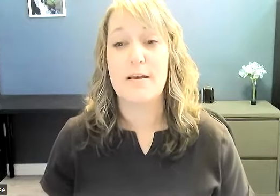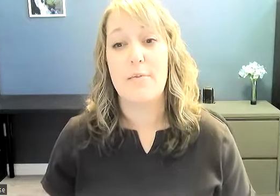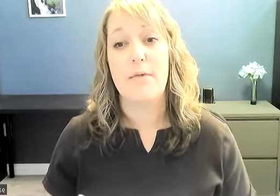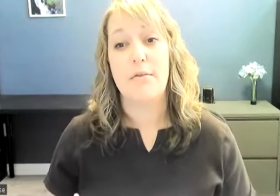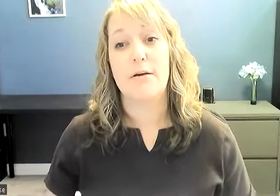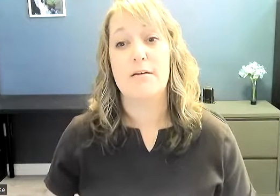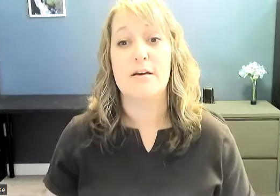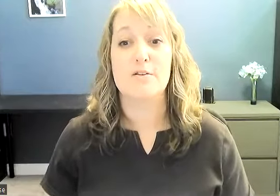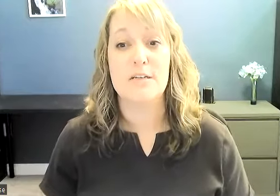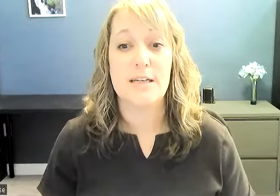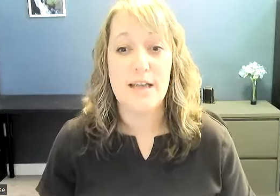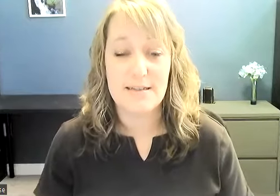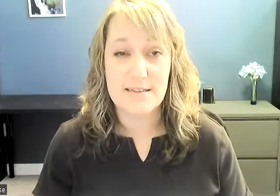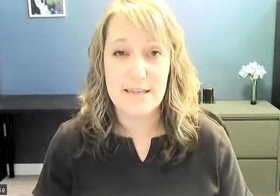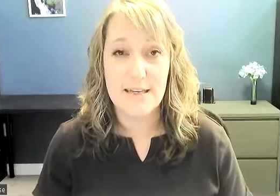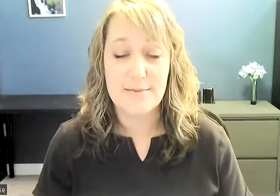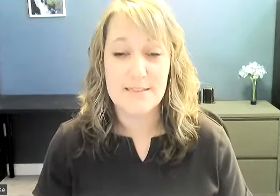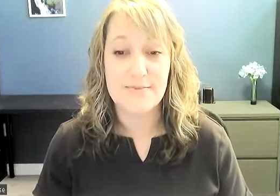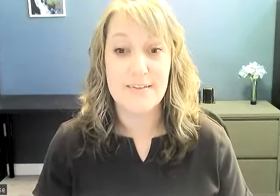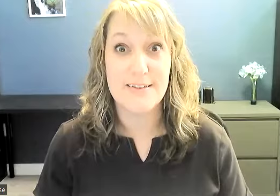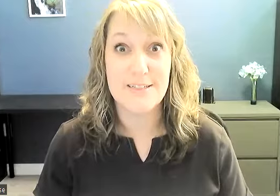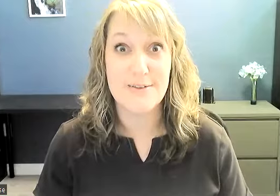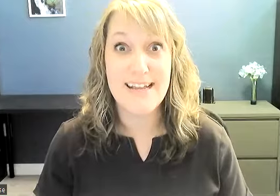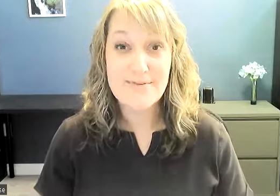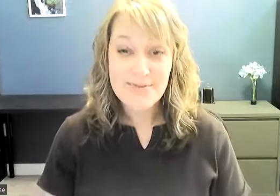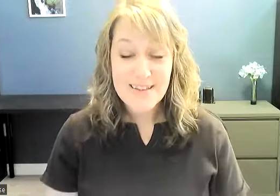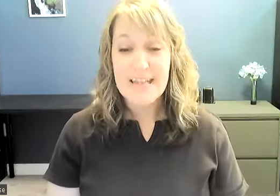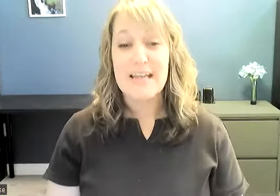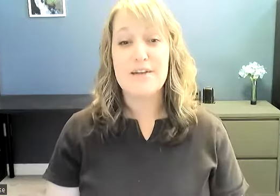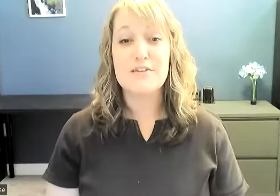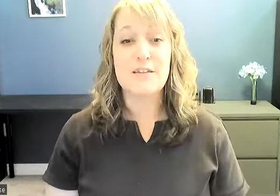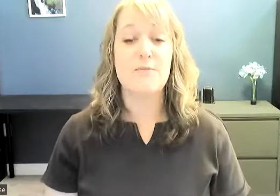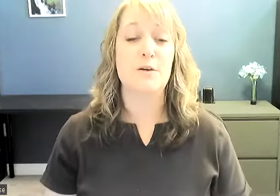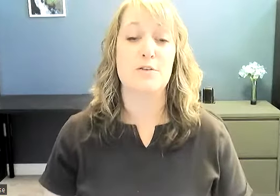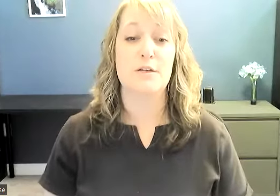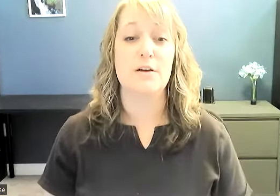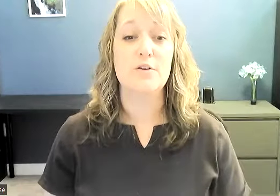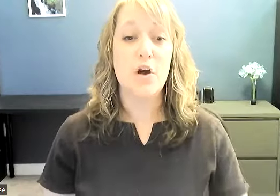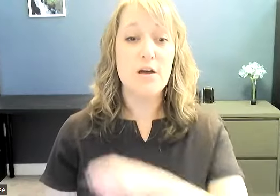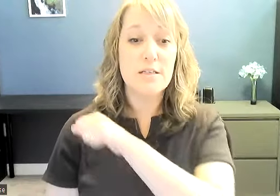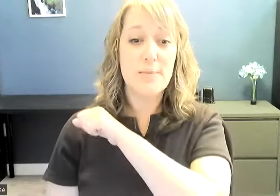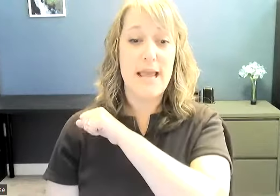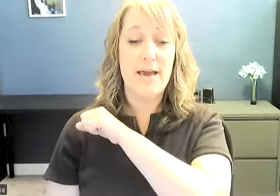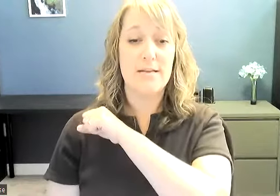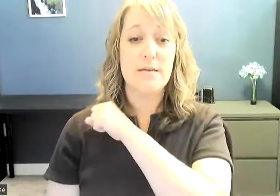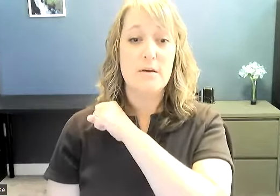some other country and city names. All right, you ready? Here's the sign for country. On your non-dominant hand,